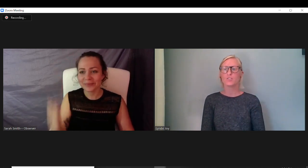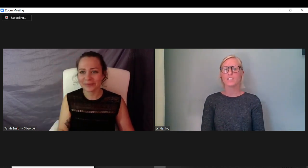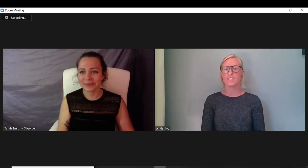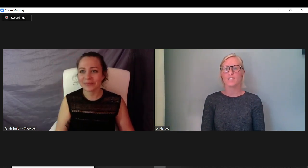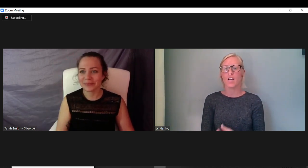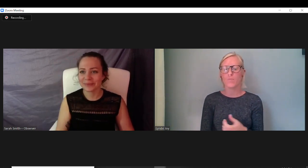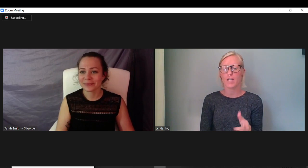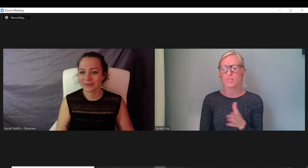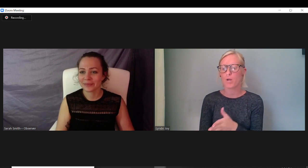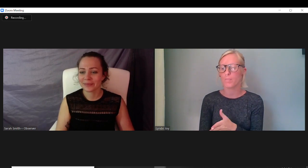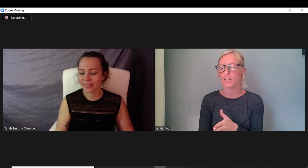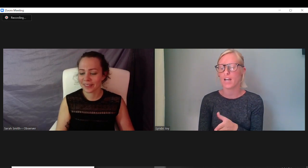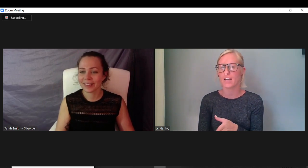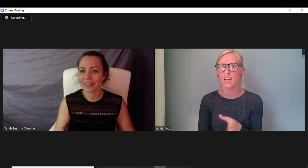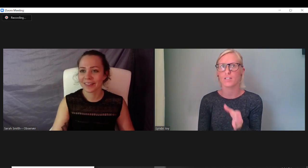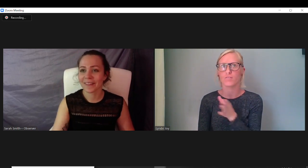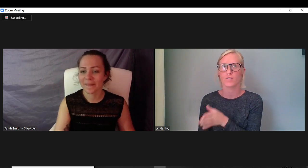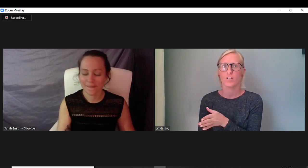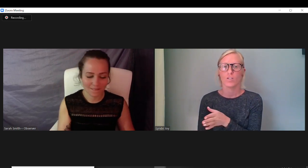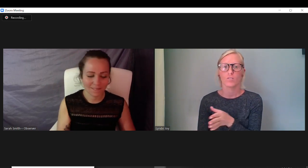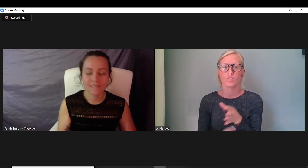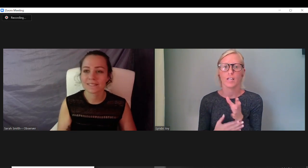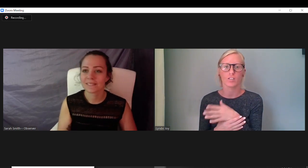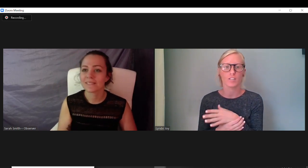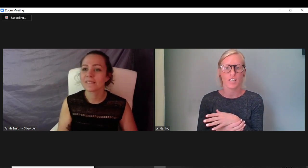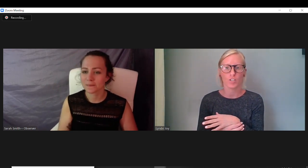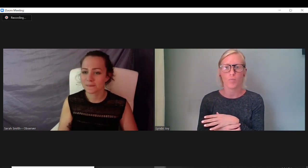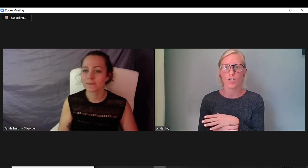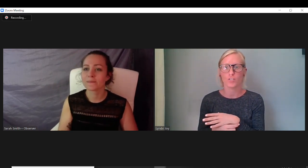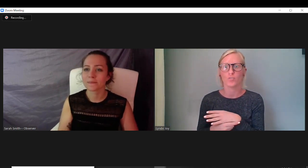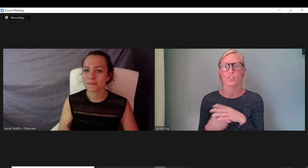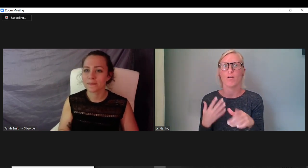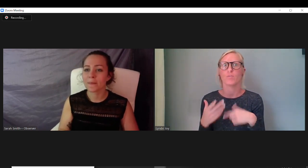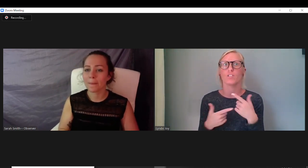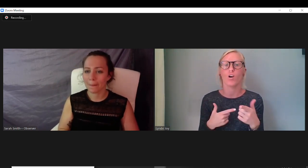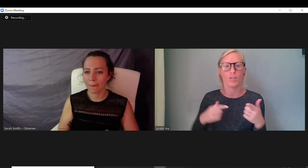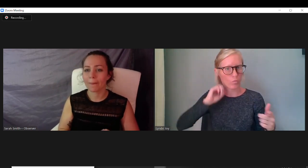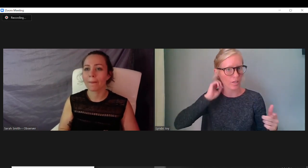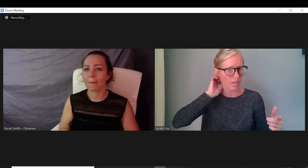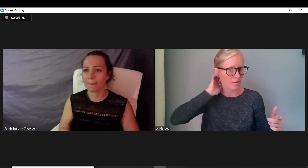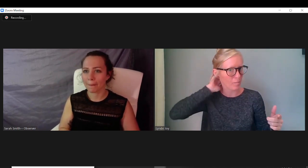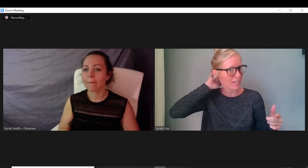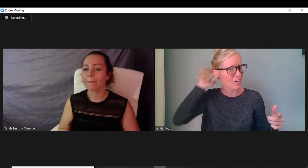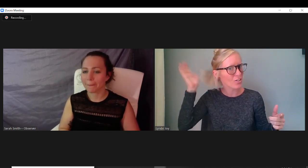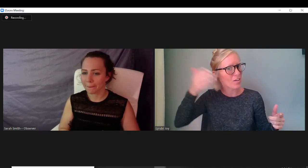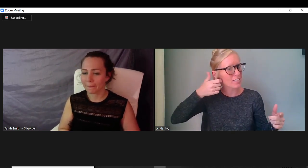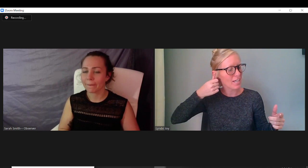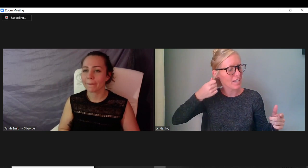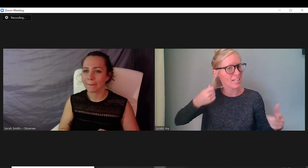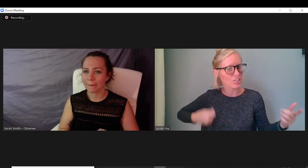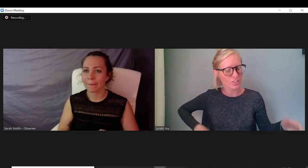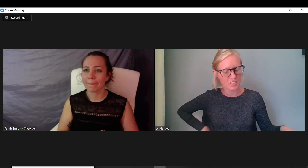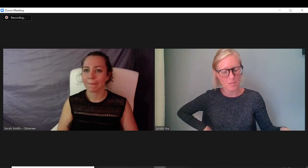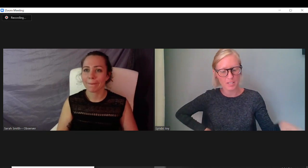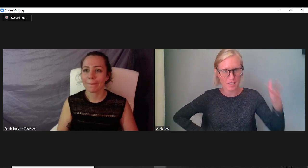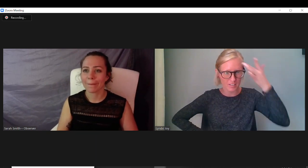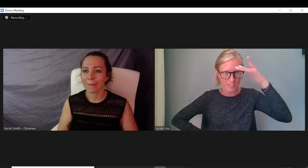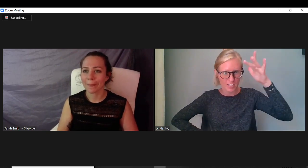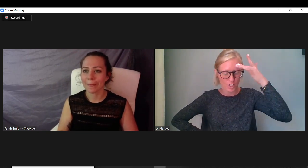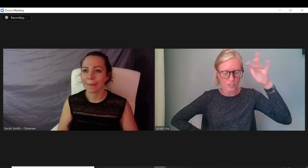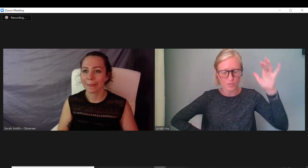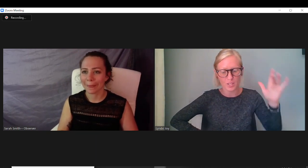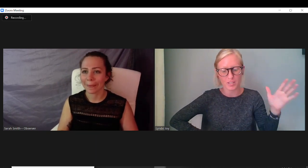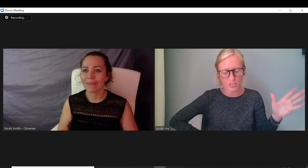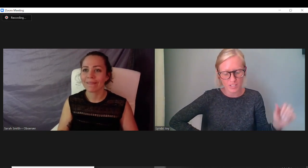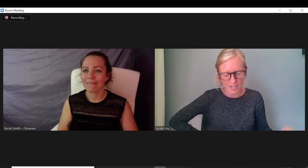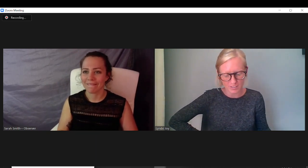noticed that too because when I was prepping, I kind of like looked at your part too, just so I would know like and I'm like, I don't know that sign and I should have looked it up, but I